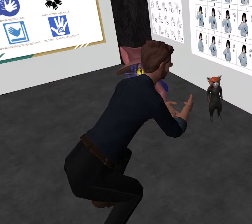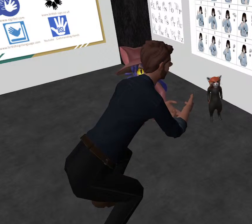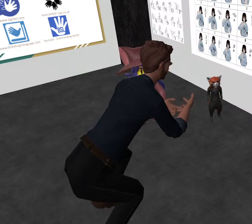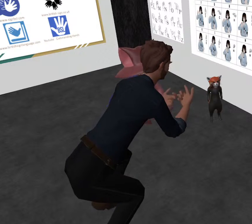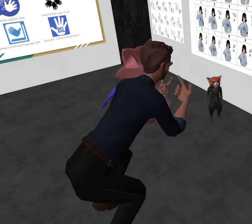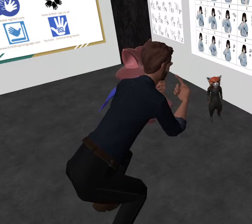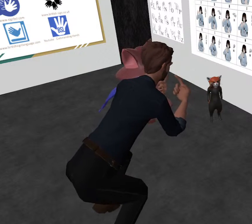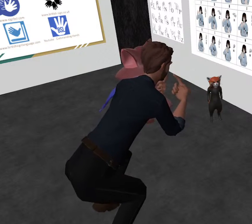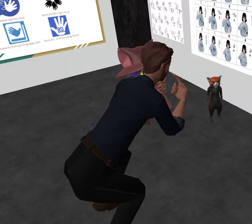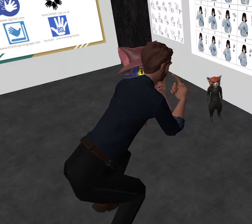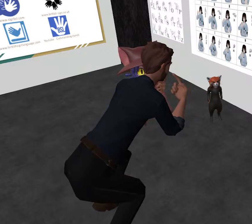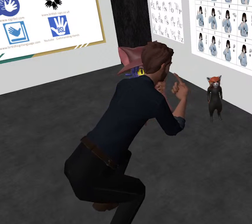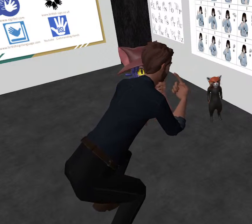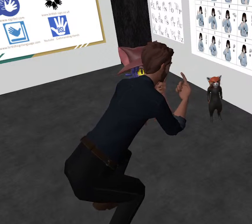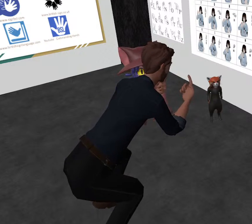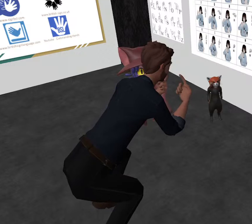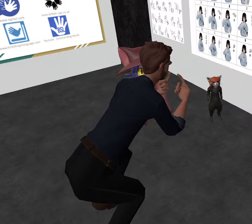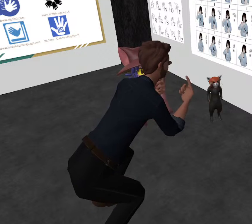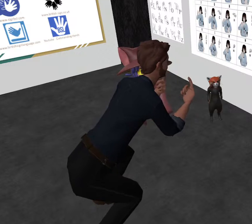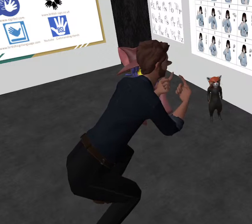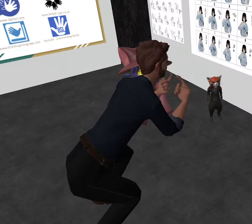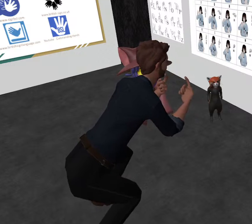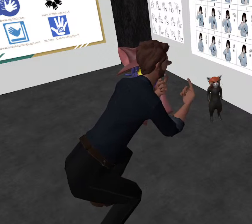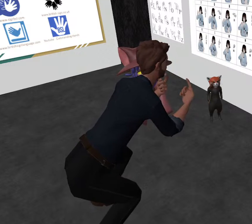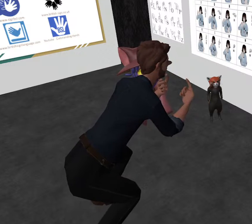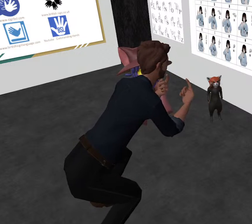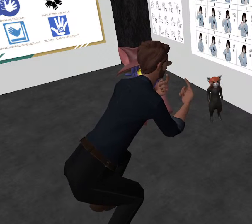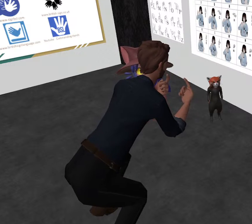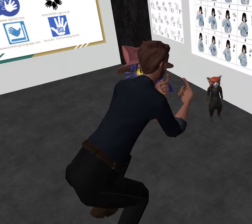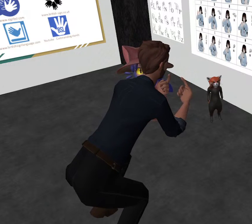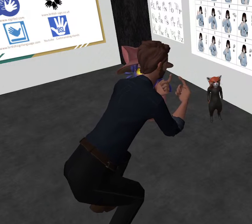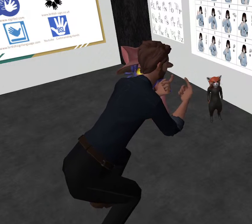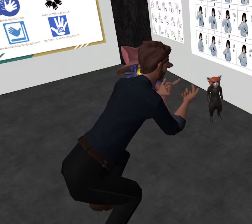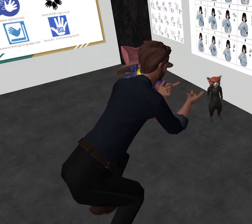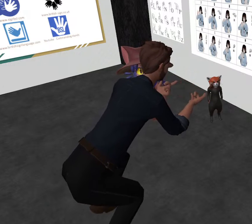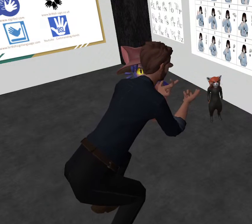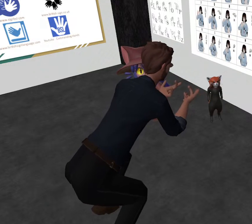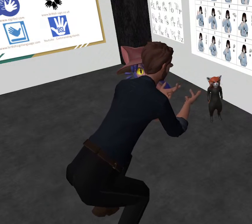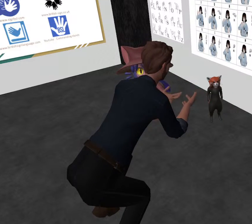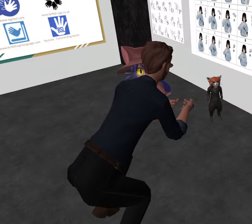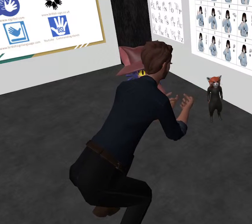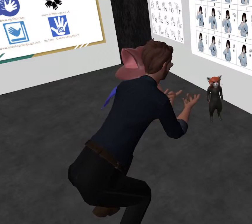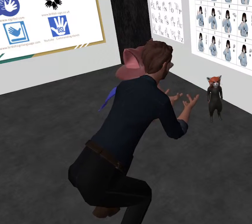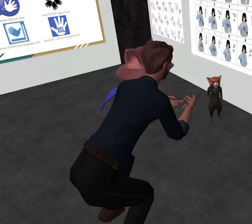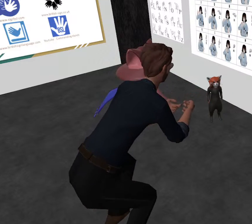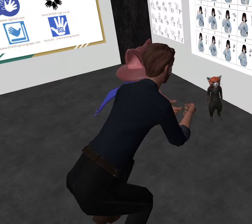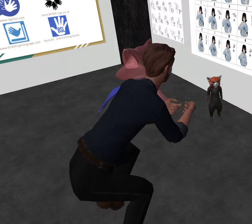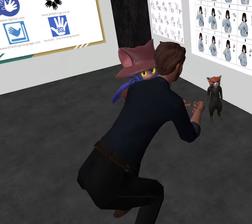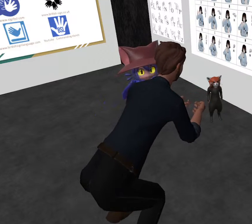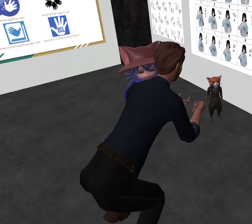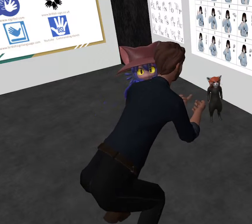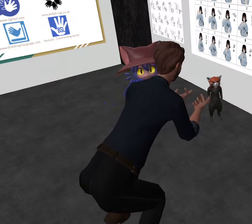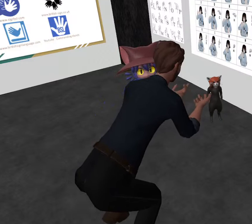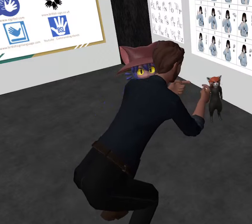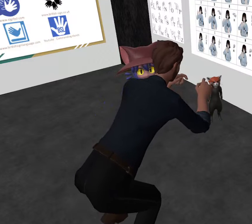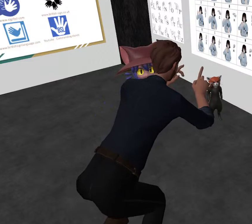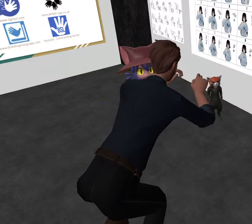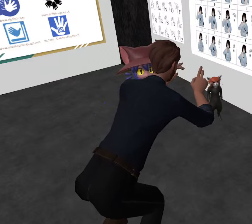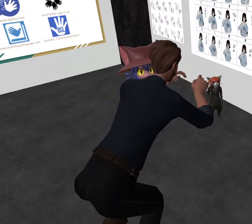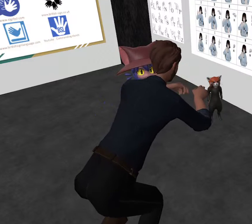just because I wanted to kind of practice, train my eyes for just what VR signing looked like. So I was ready when I did